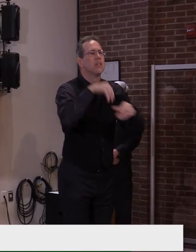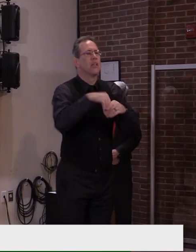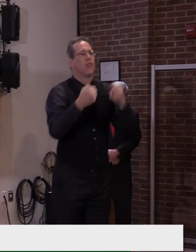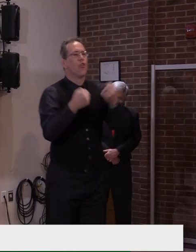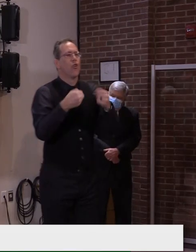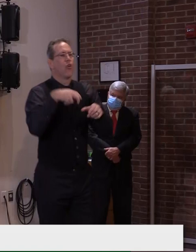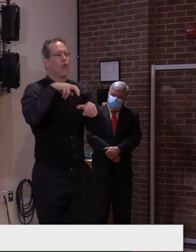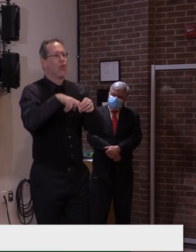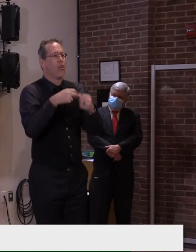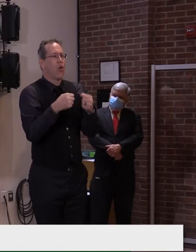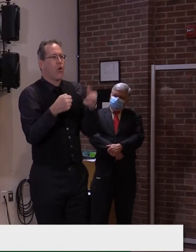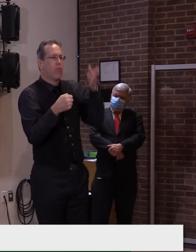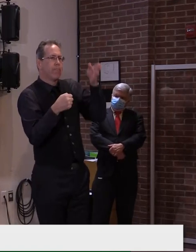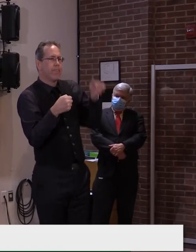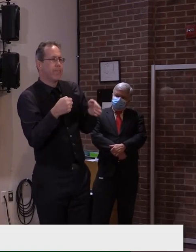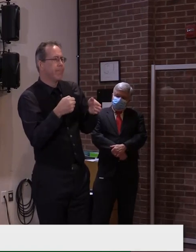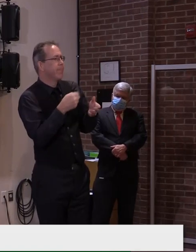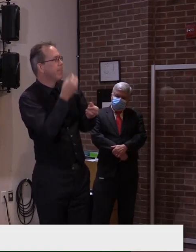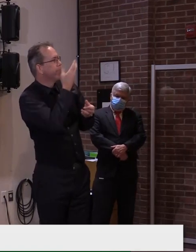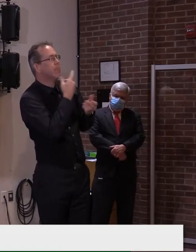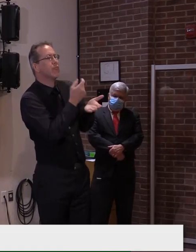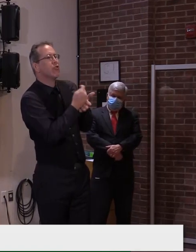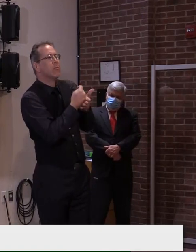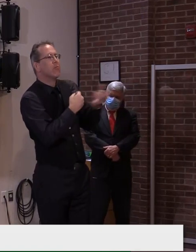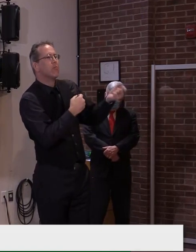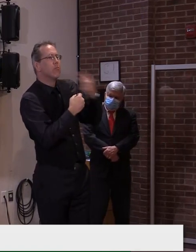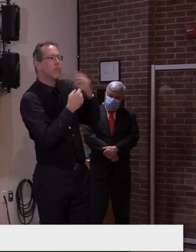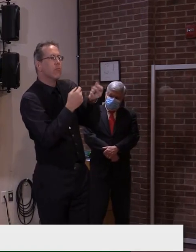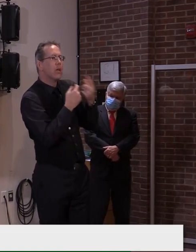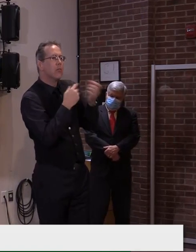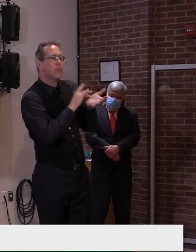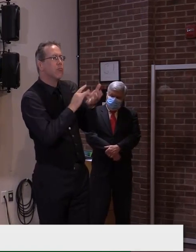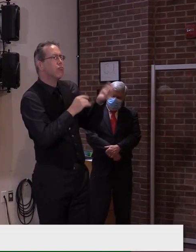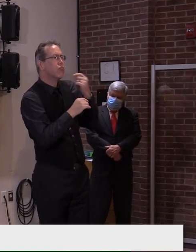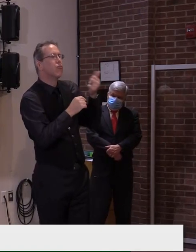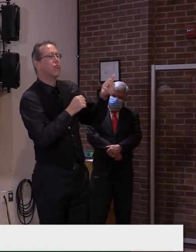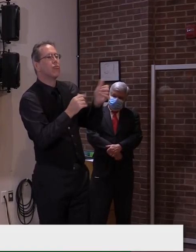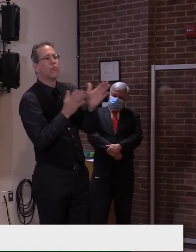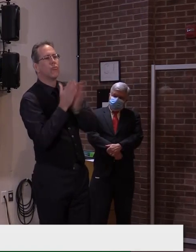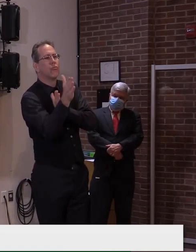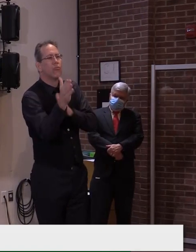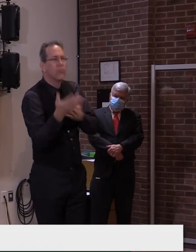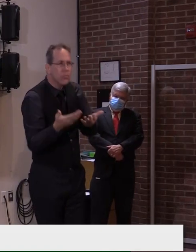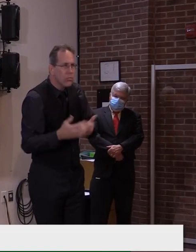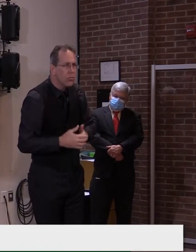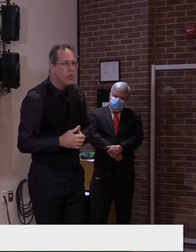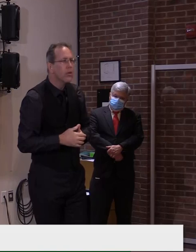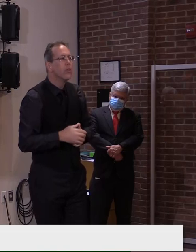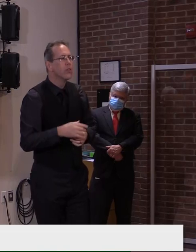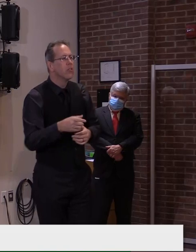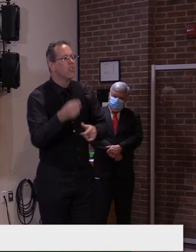age and or underlying conditions that would qualify them to take that drug.